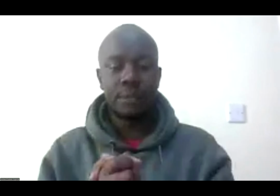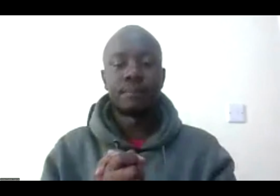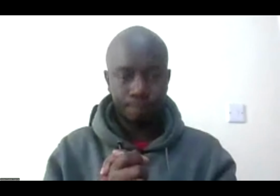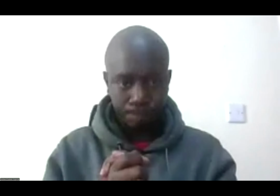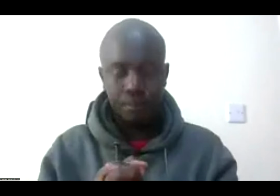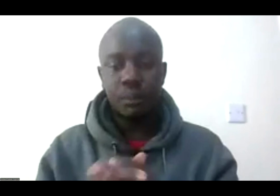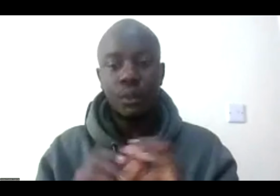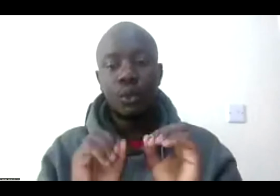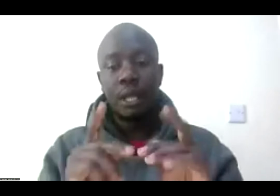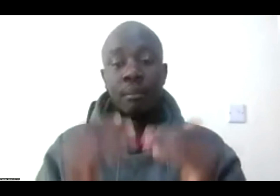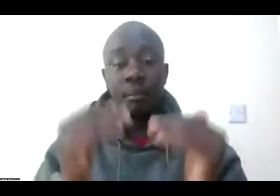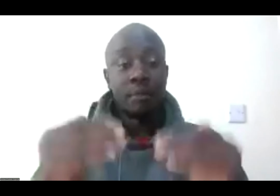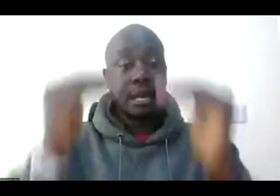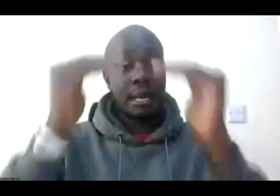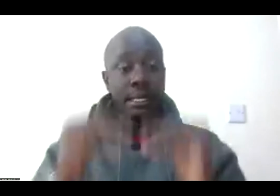community organizations.